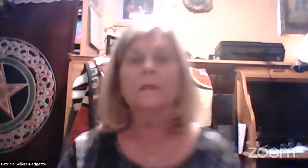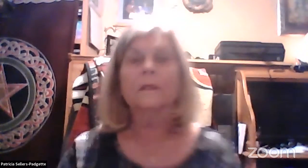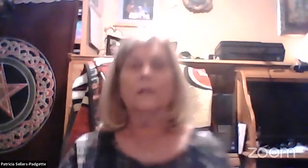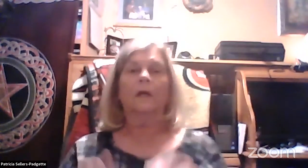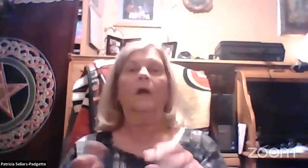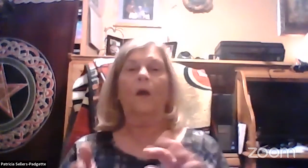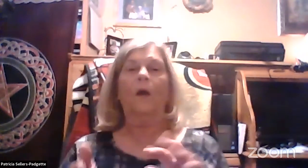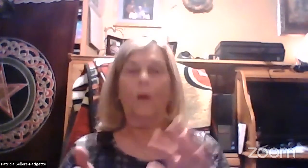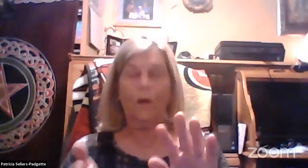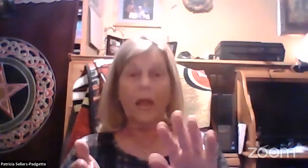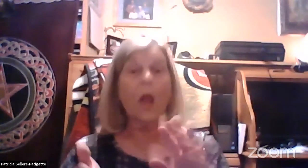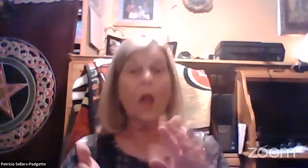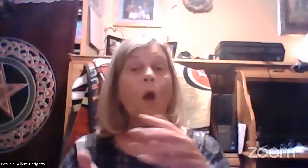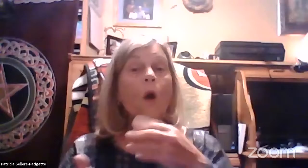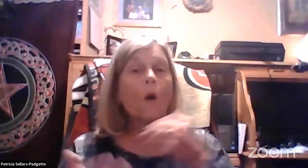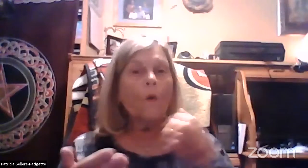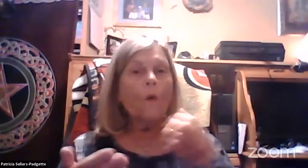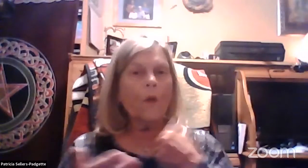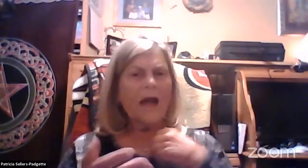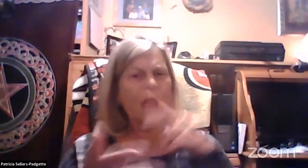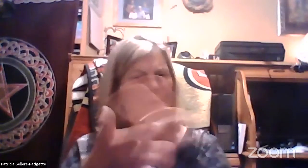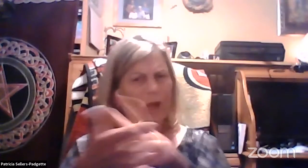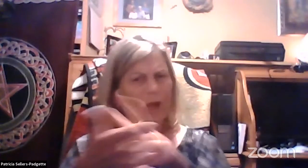Sorry, that's about your microphone.